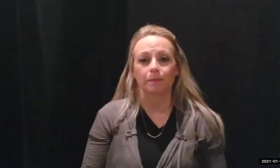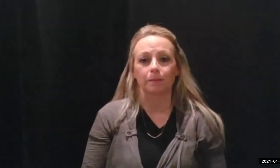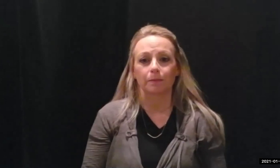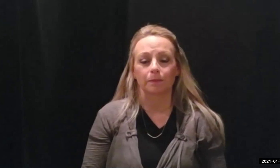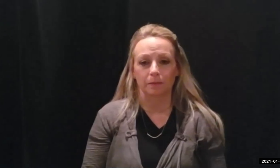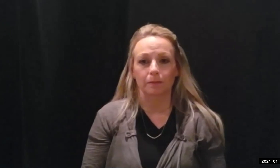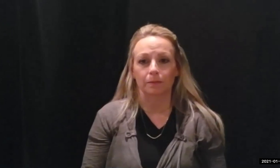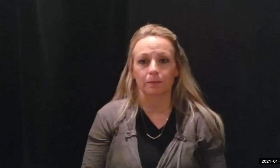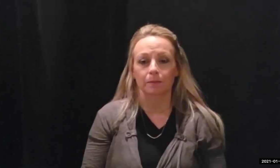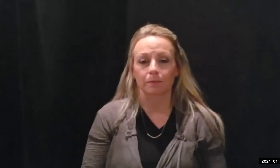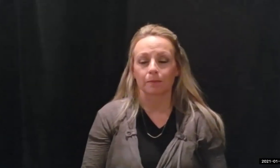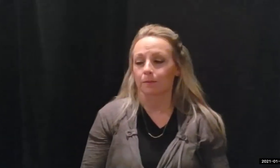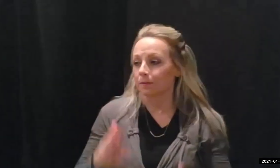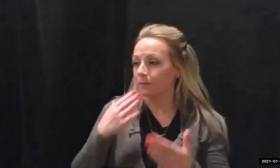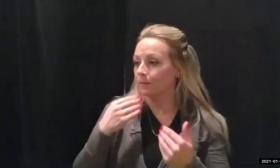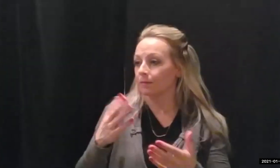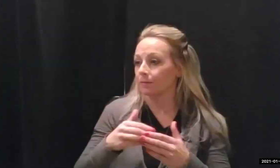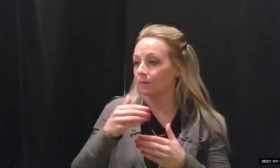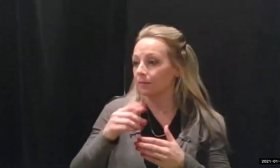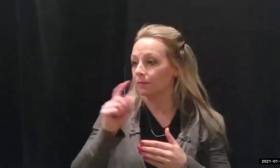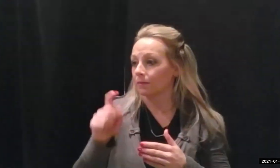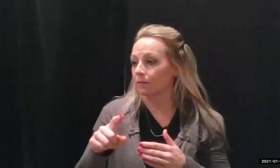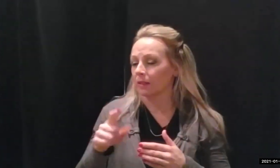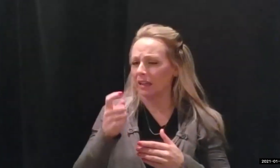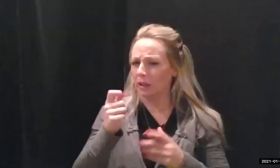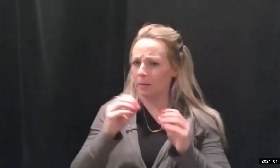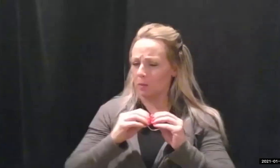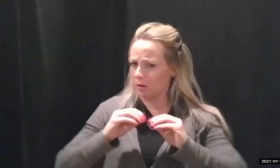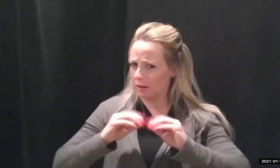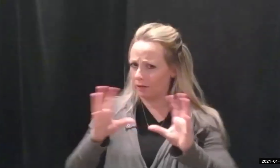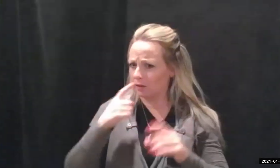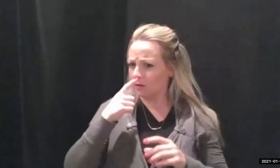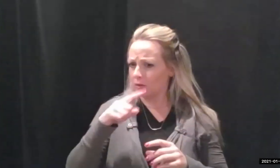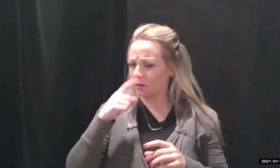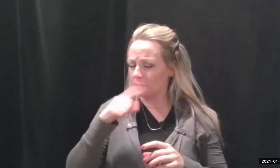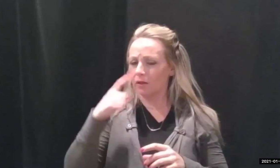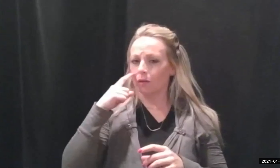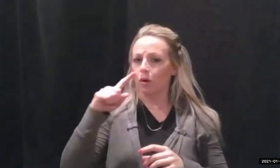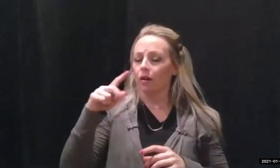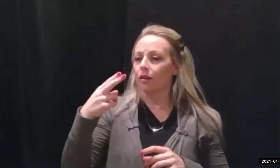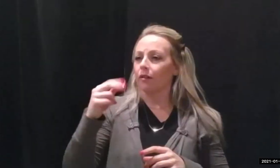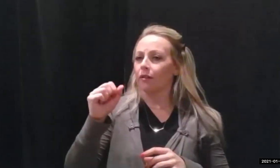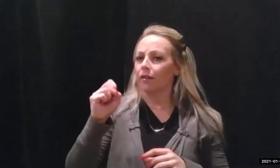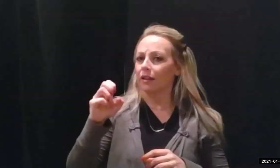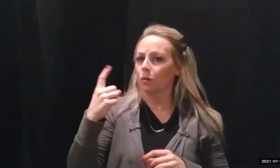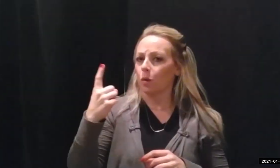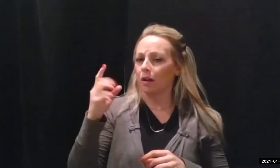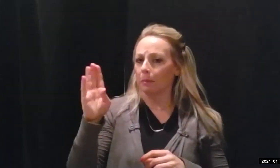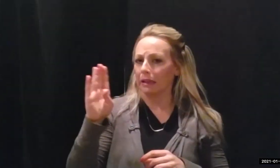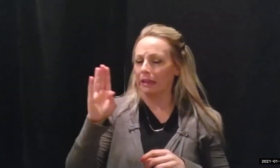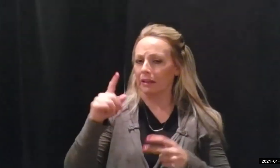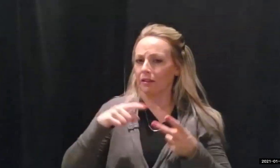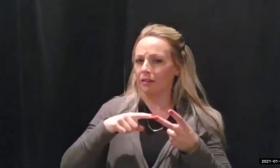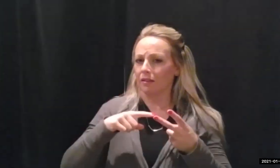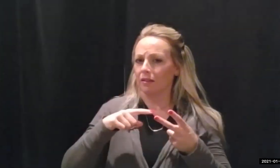Thank you. The next question is a little bit more clarification on phase 1B. Ed, I believe that you said that the